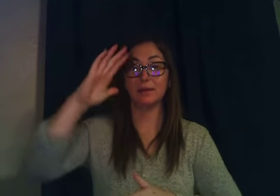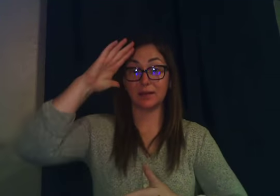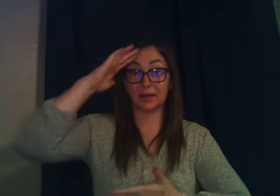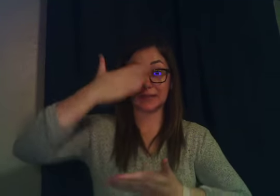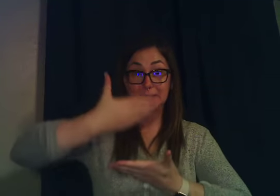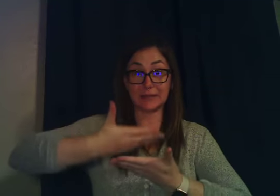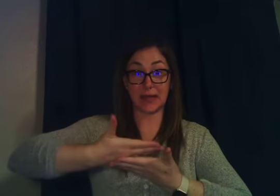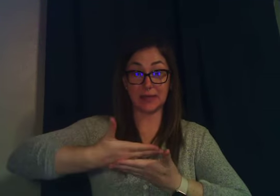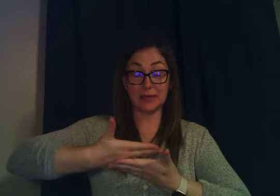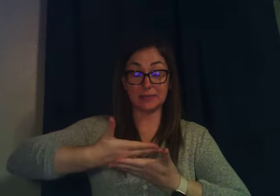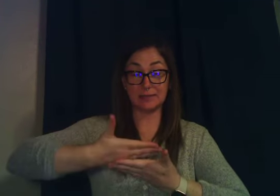Son.